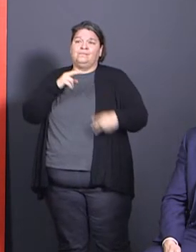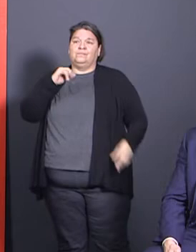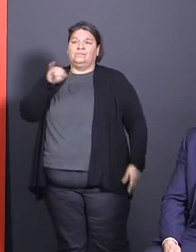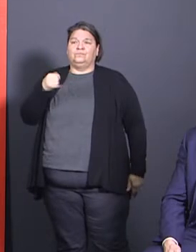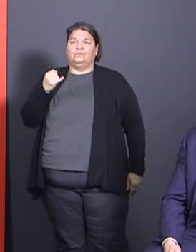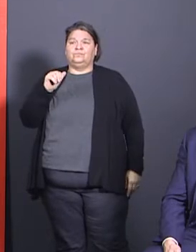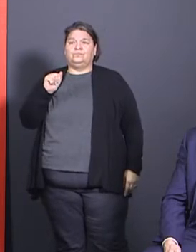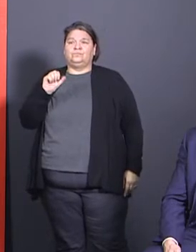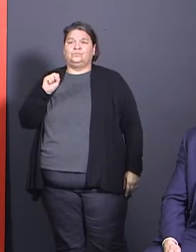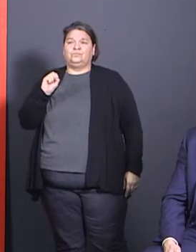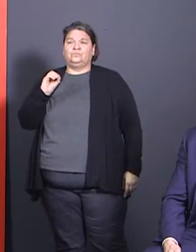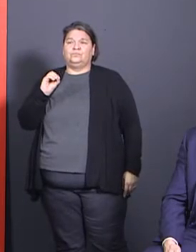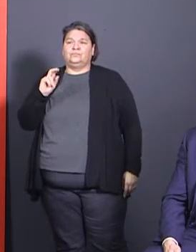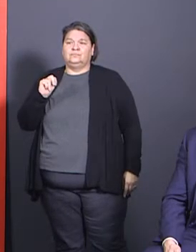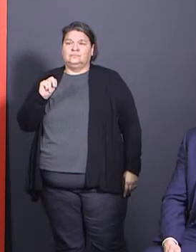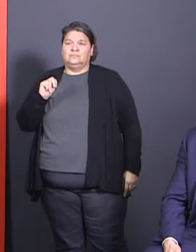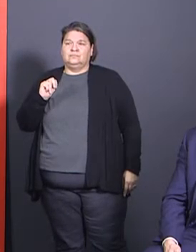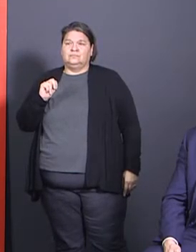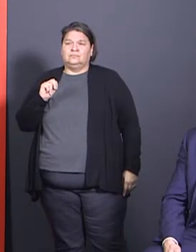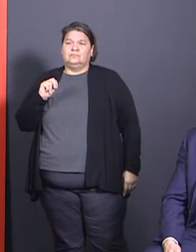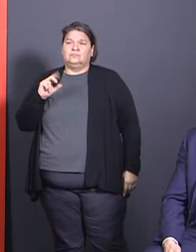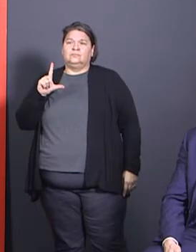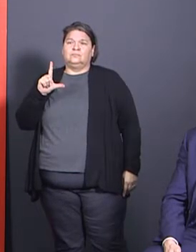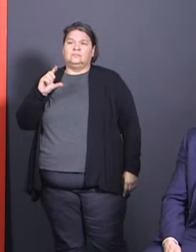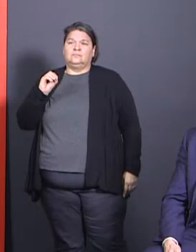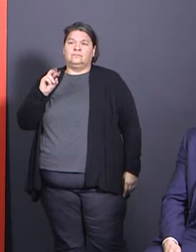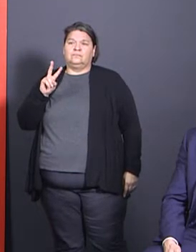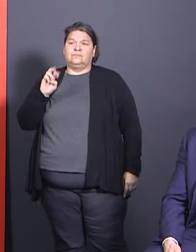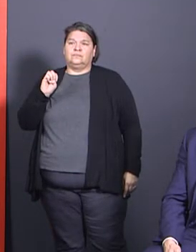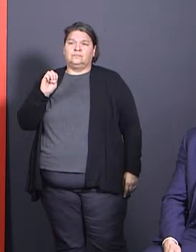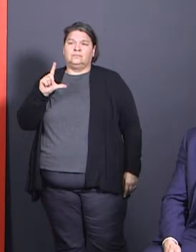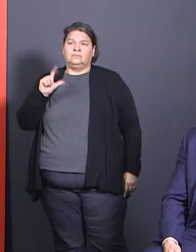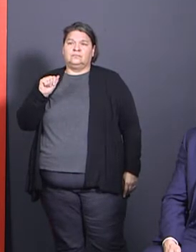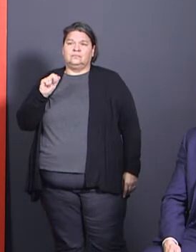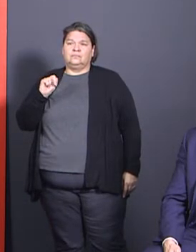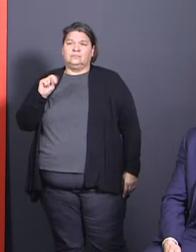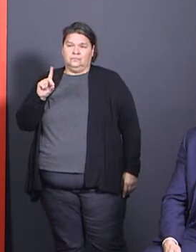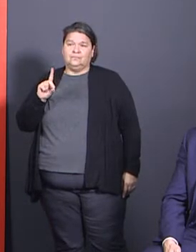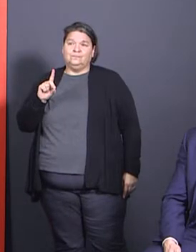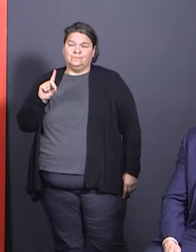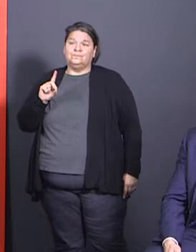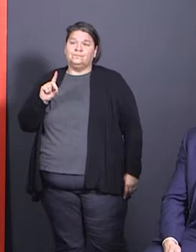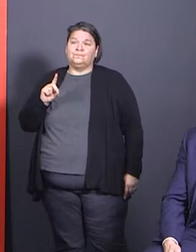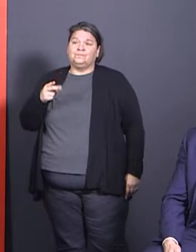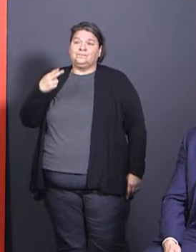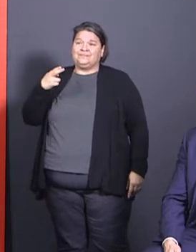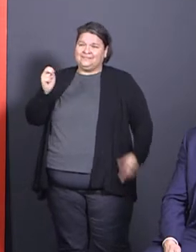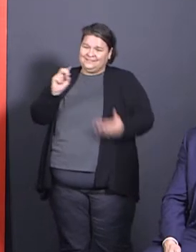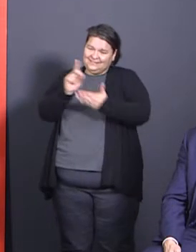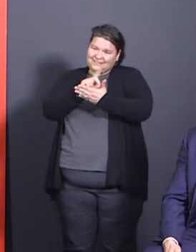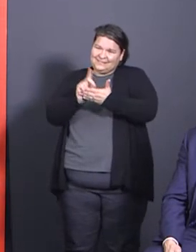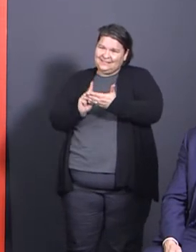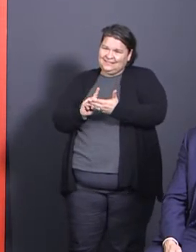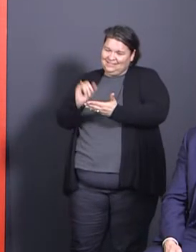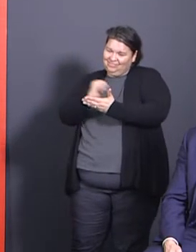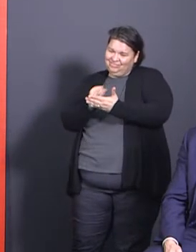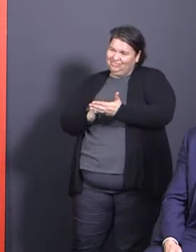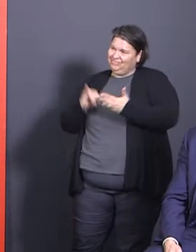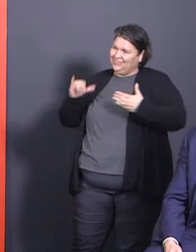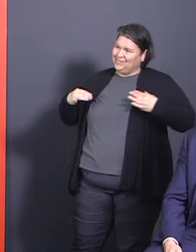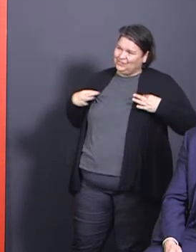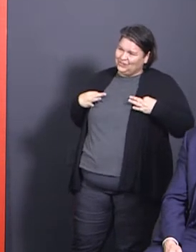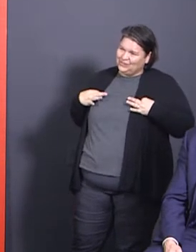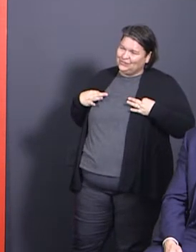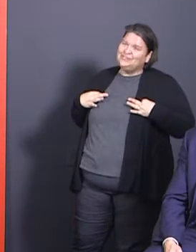designed this shirt. Whoops. Set that down. Designed this shirt. We are gonna be wearing these, we already are, for the entire month of May,